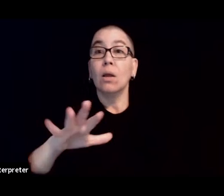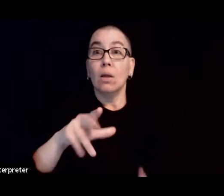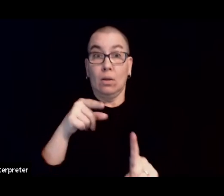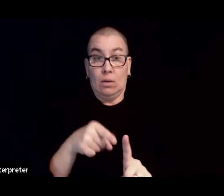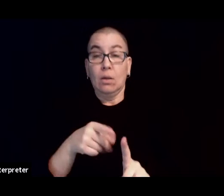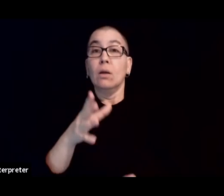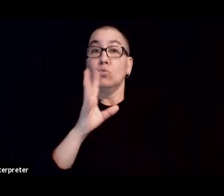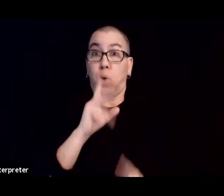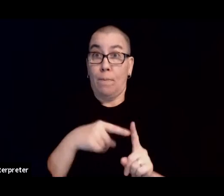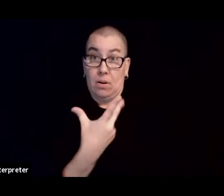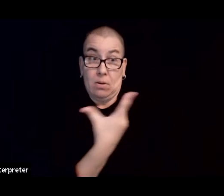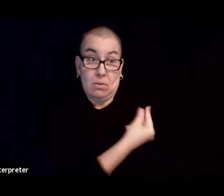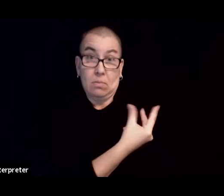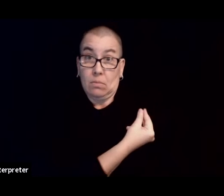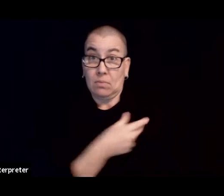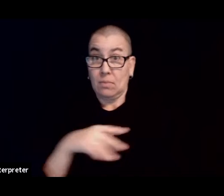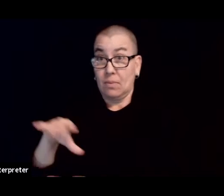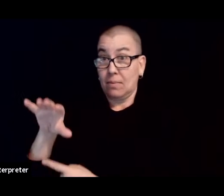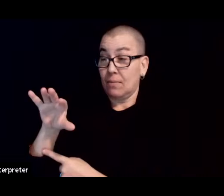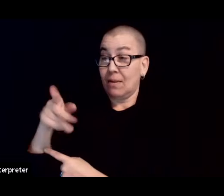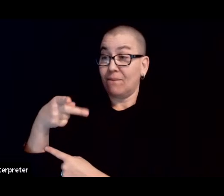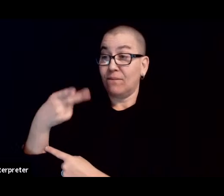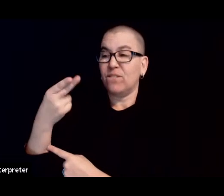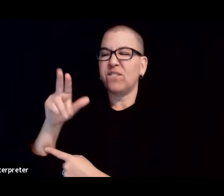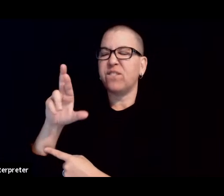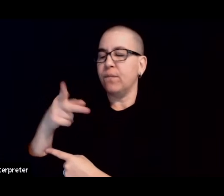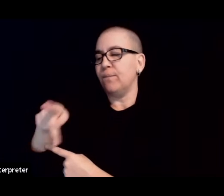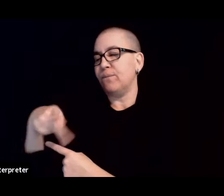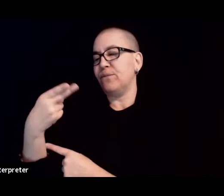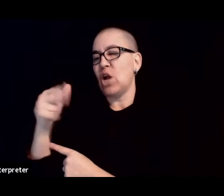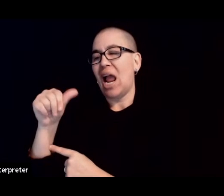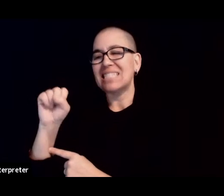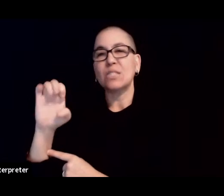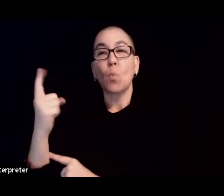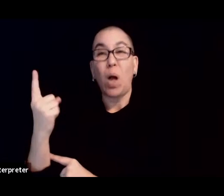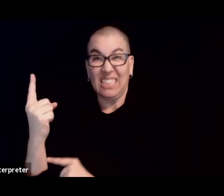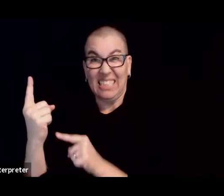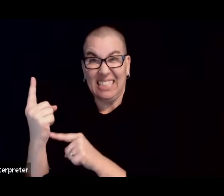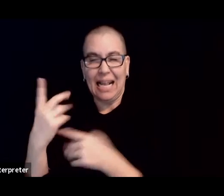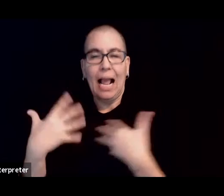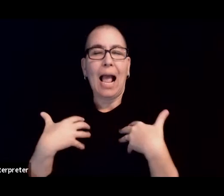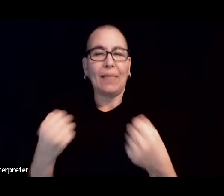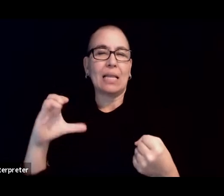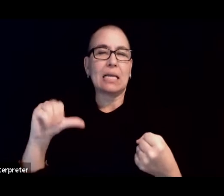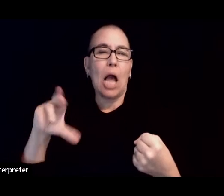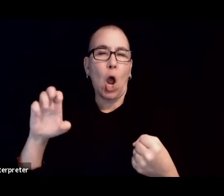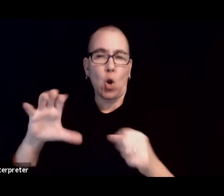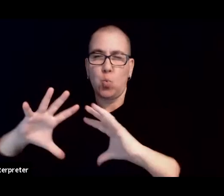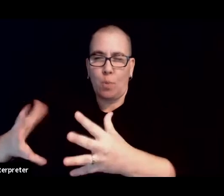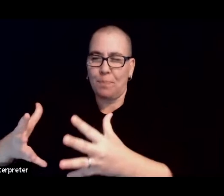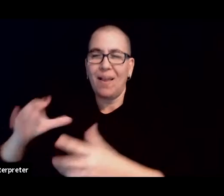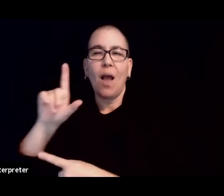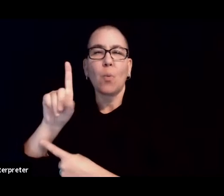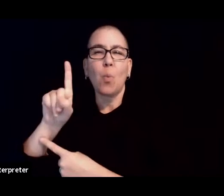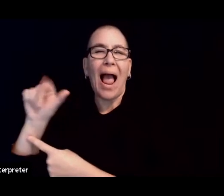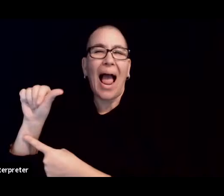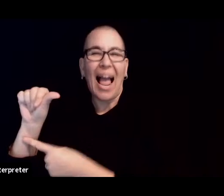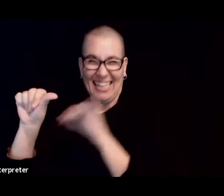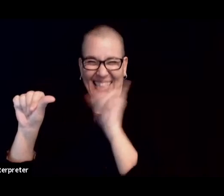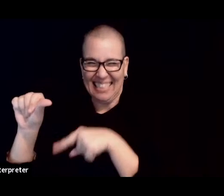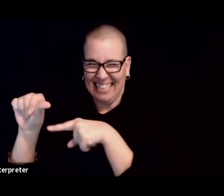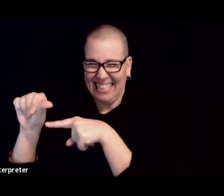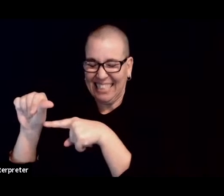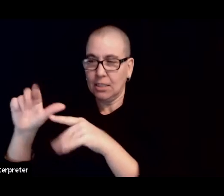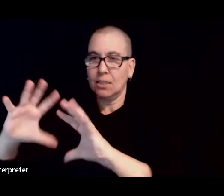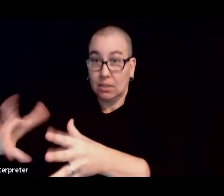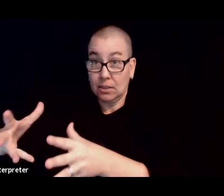1A, and that's our healthcare workers and our long-term care residents. And we want to get these folks vaccinated, but we can only